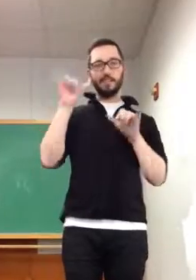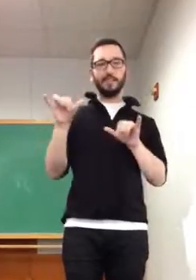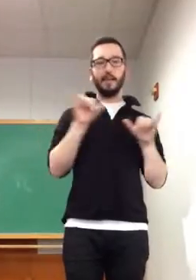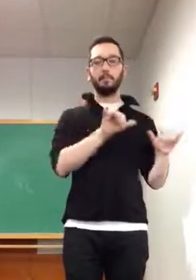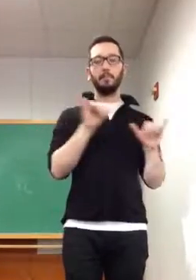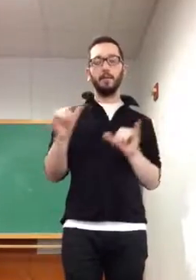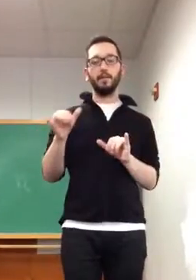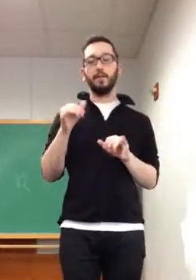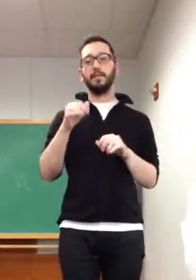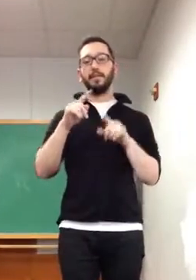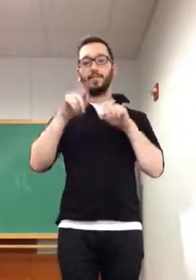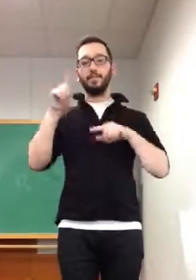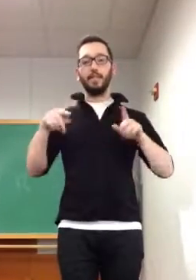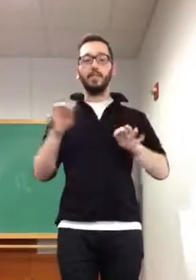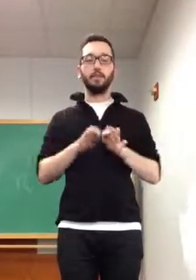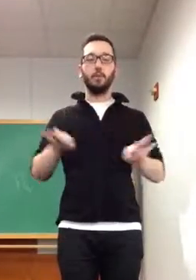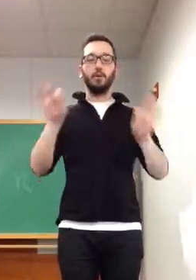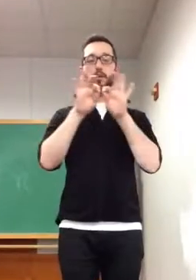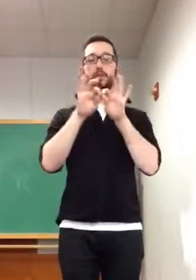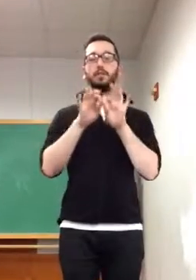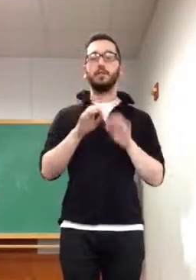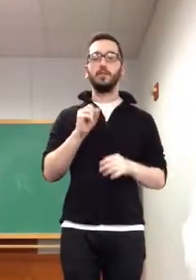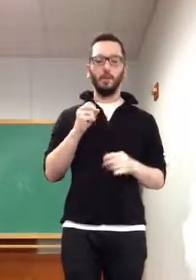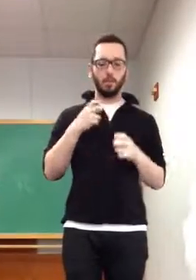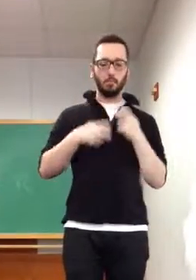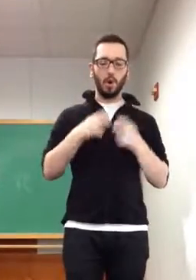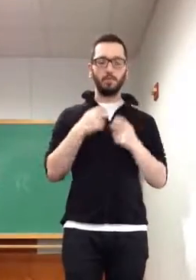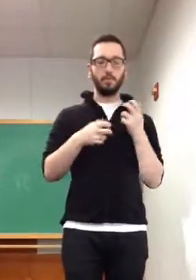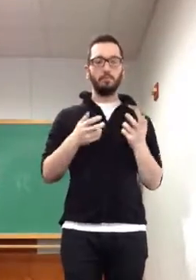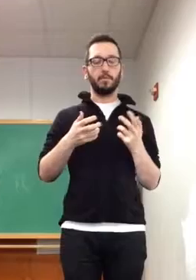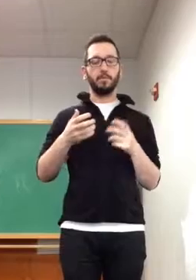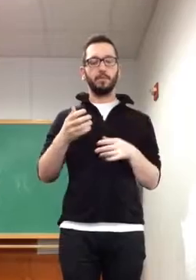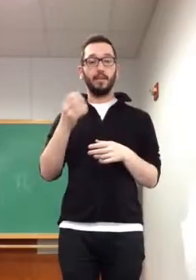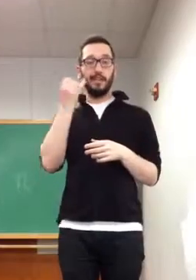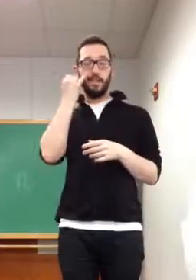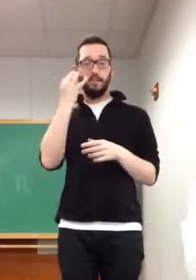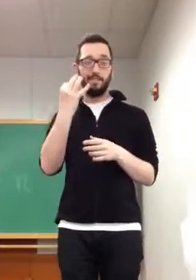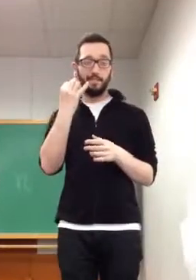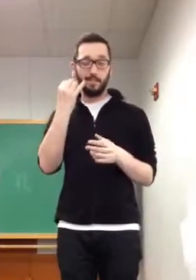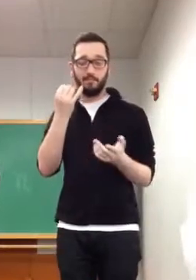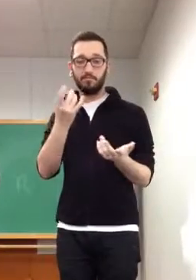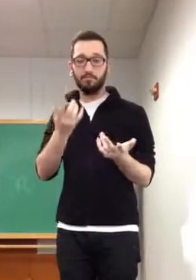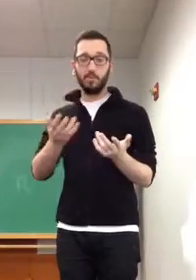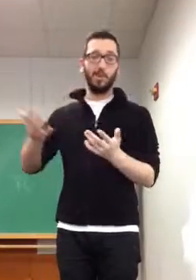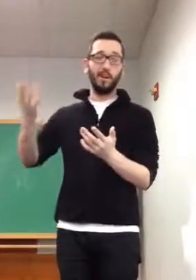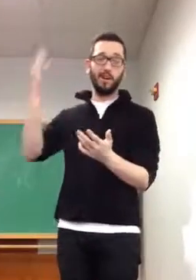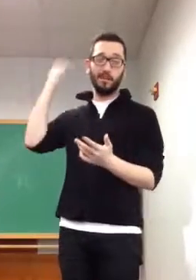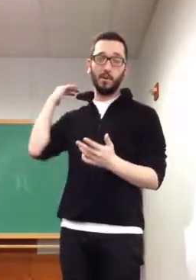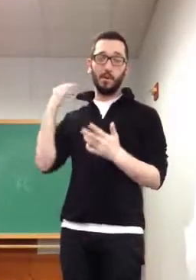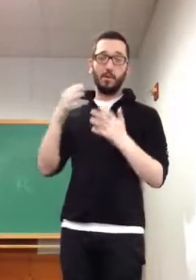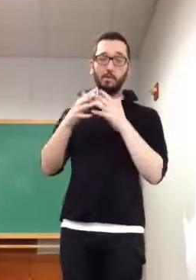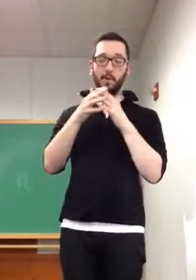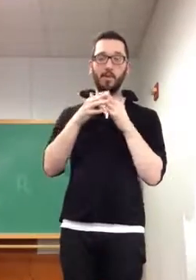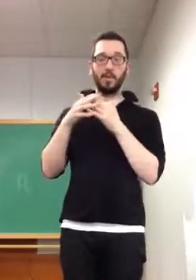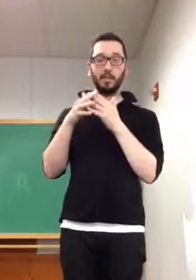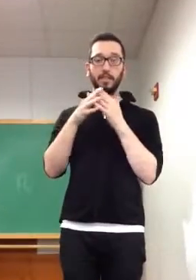The problem was that if you went back and taught American history this way, how far back could you go?